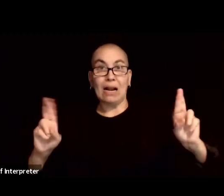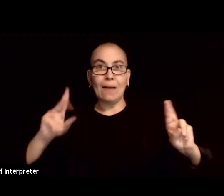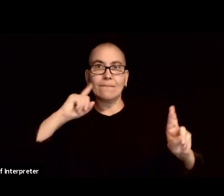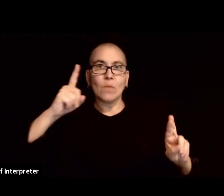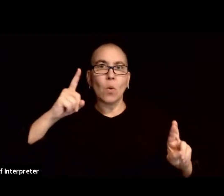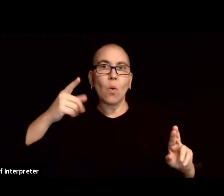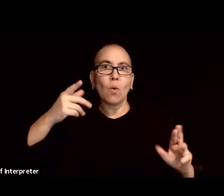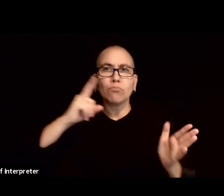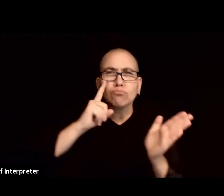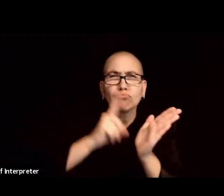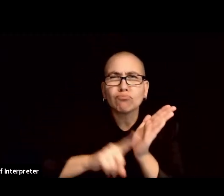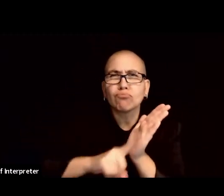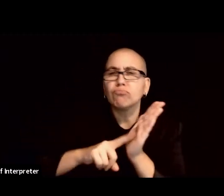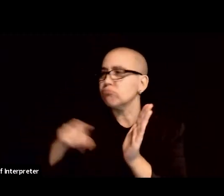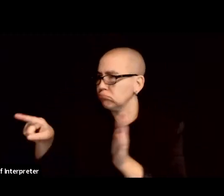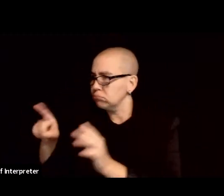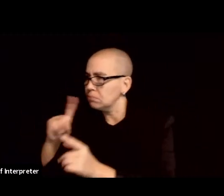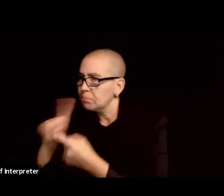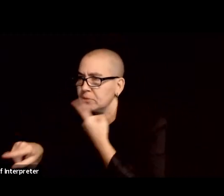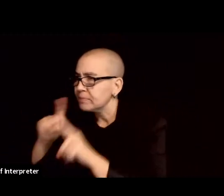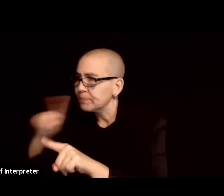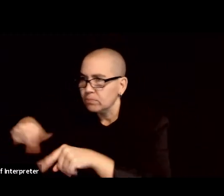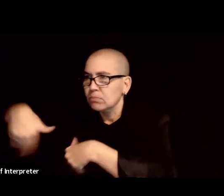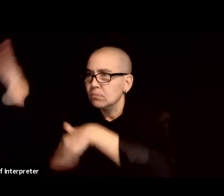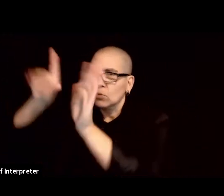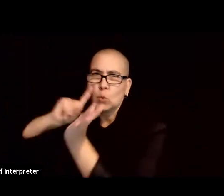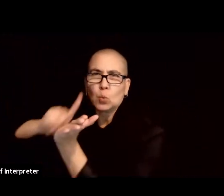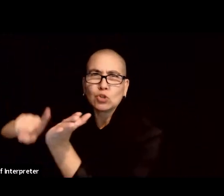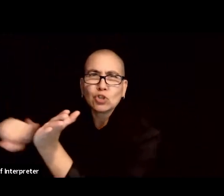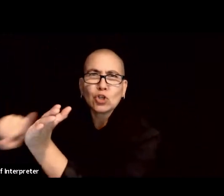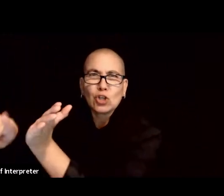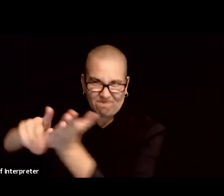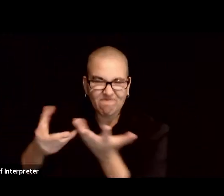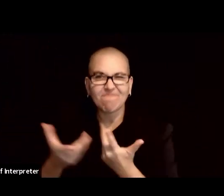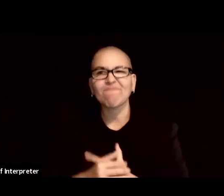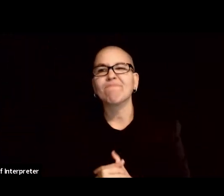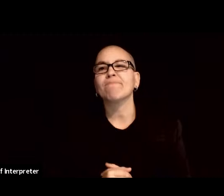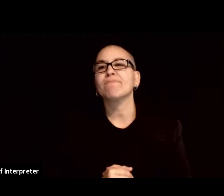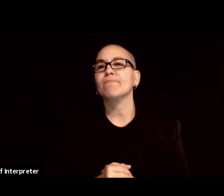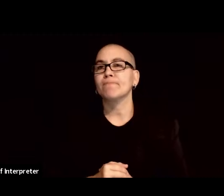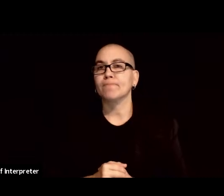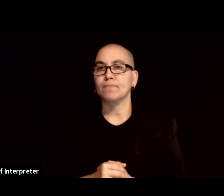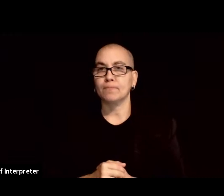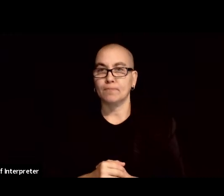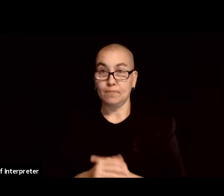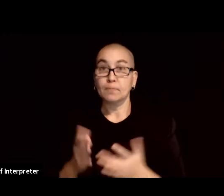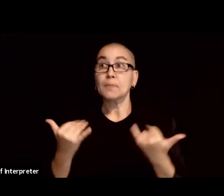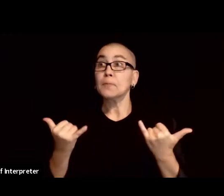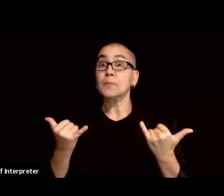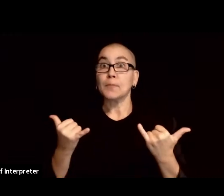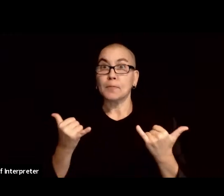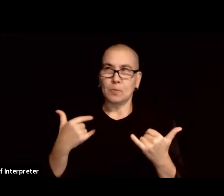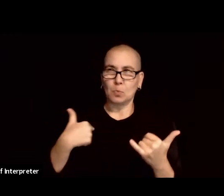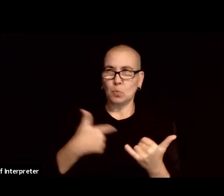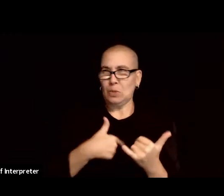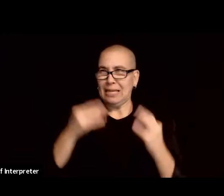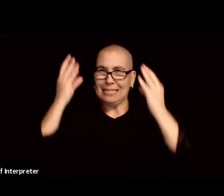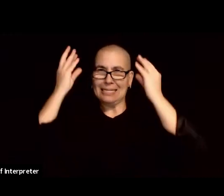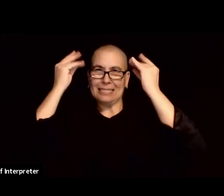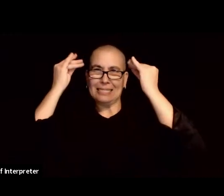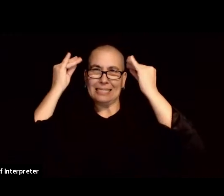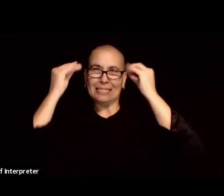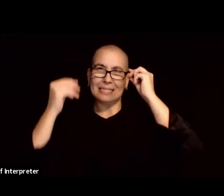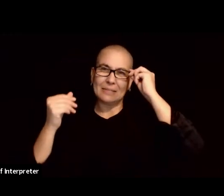think we're also looking at the fact that as the pandemic has